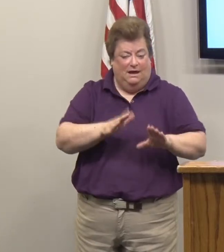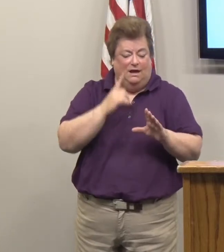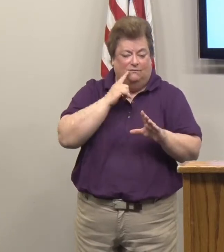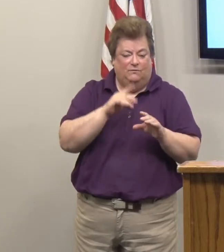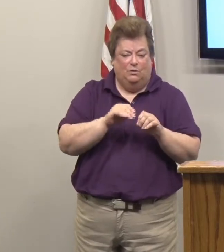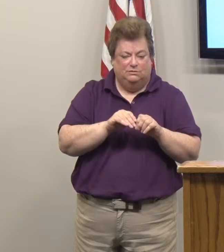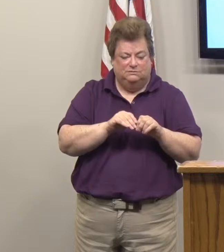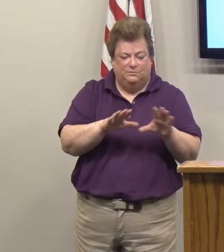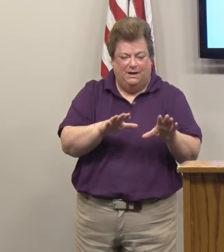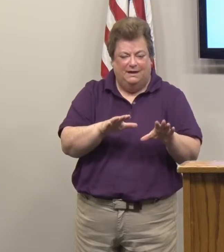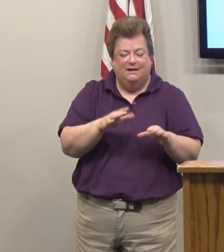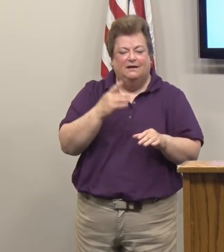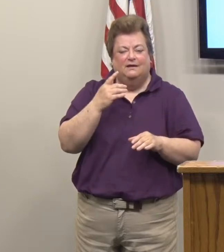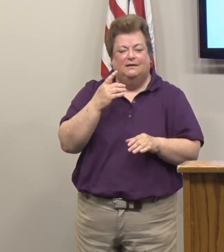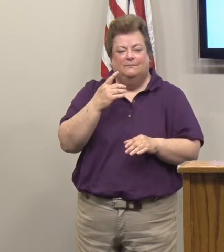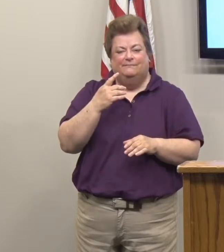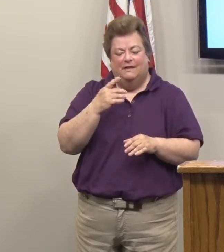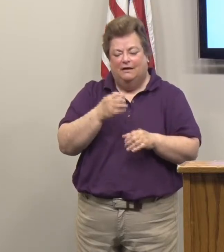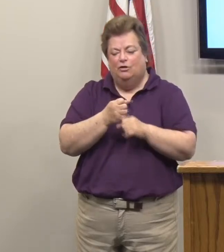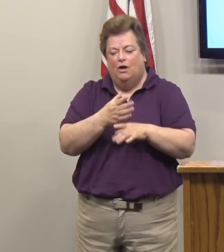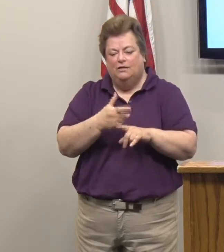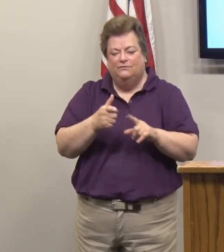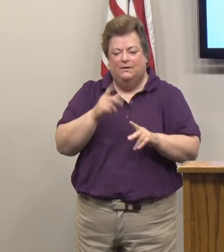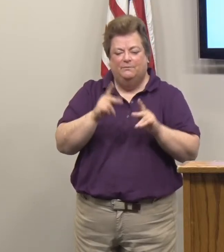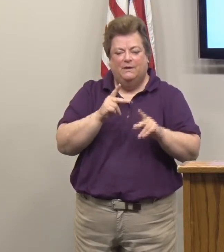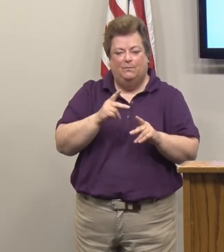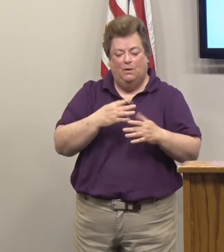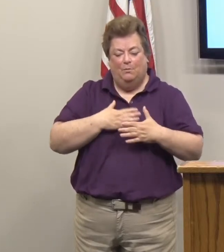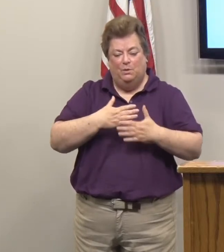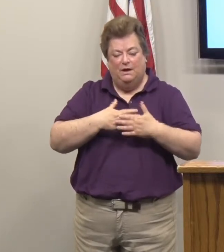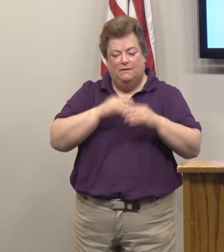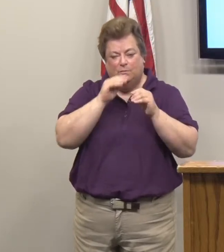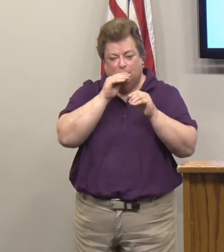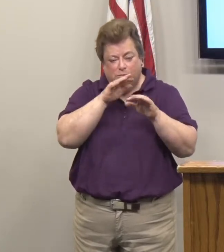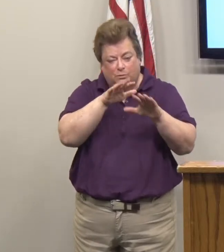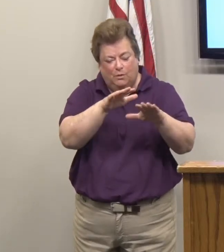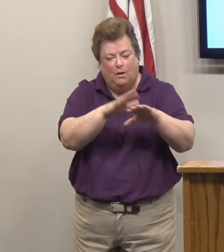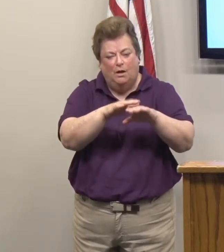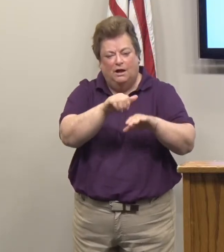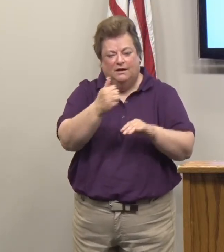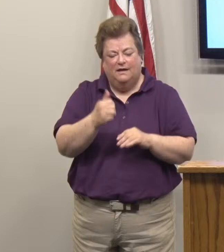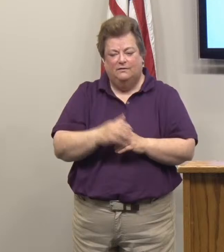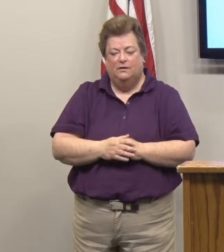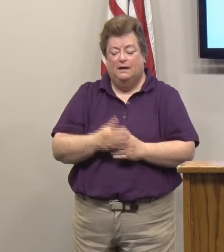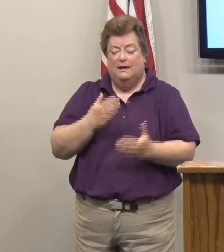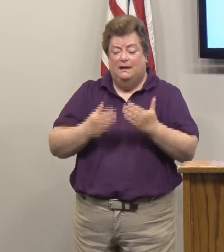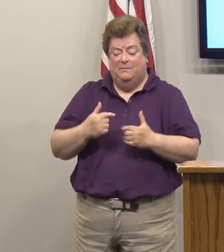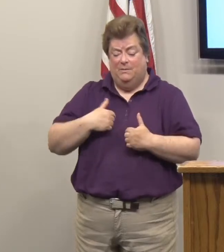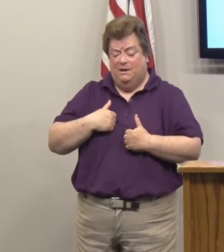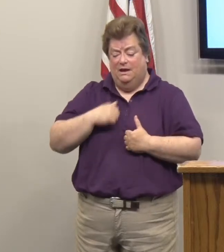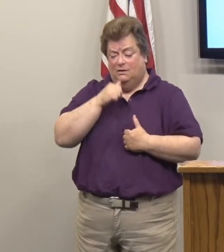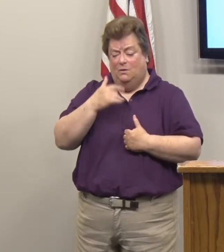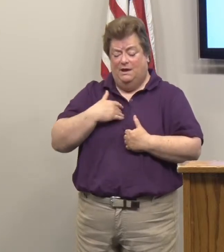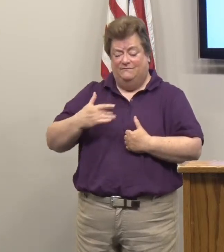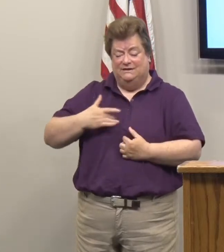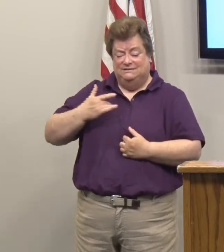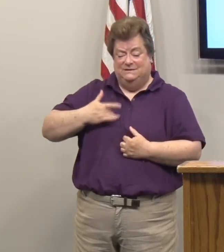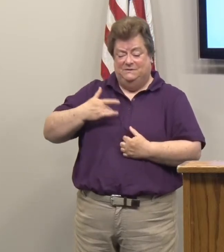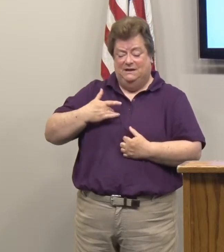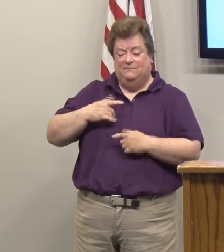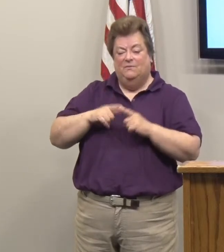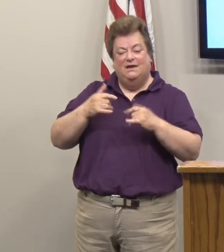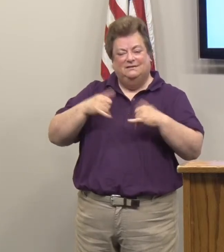of people in confined indoor and outdoor spaces to try to protect people from close contact, from the